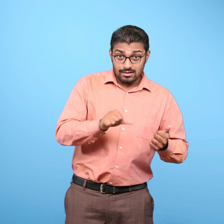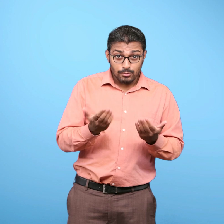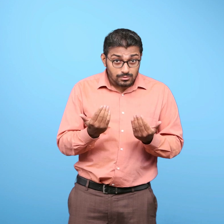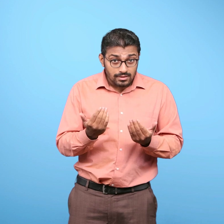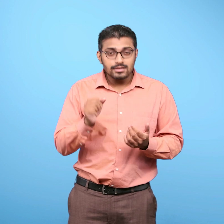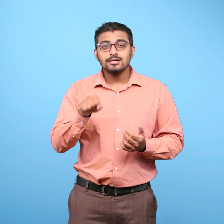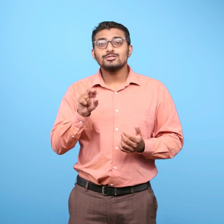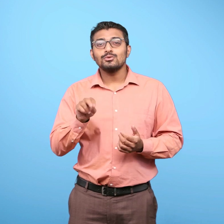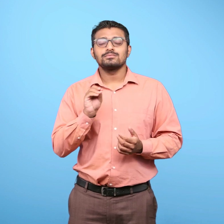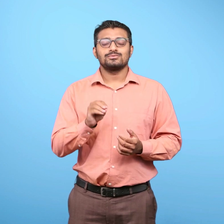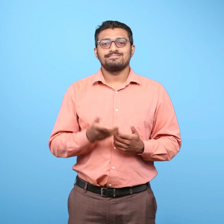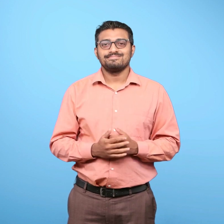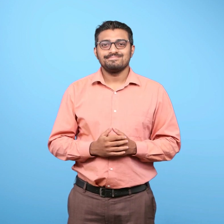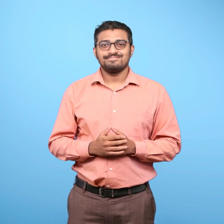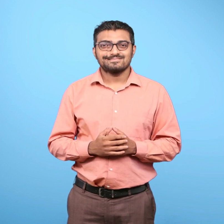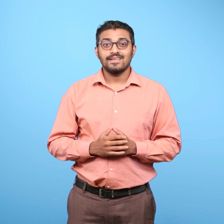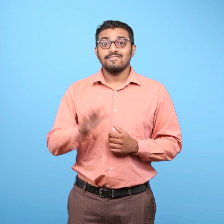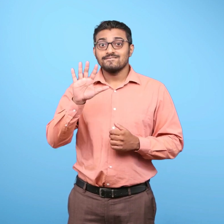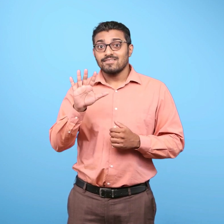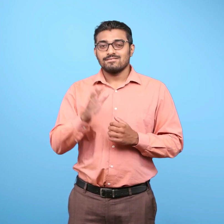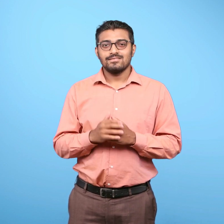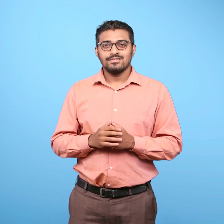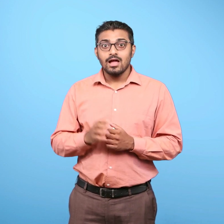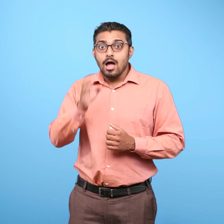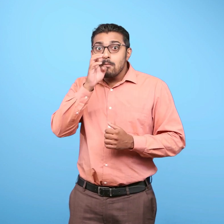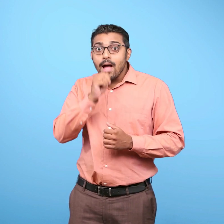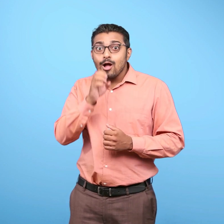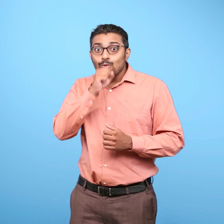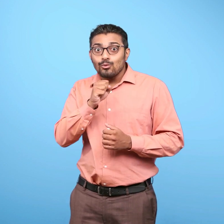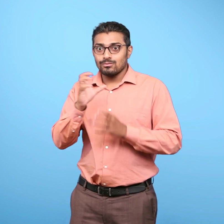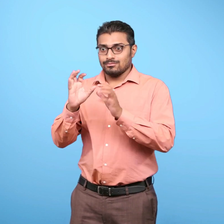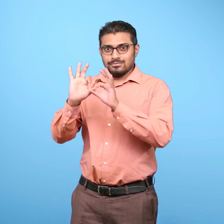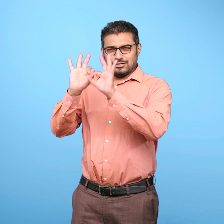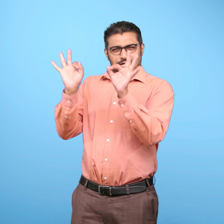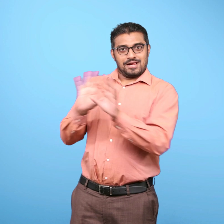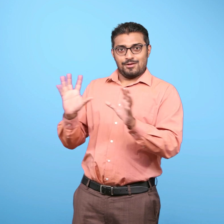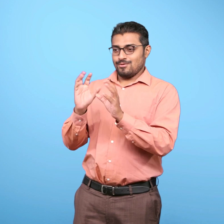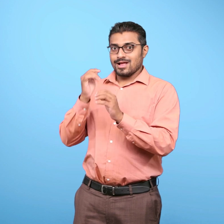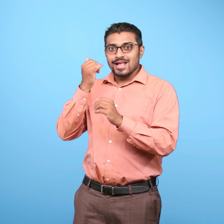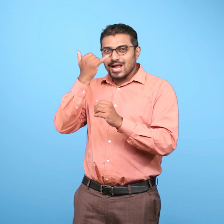Yes or no? 5. The ripening of a mango.